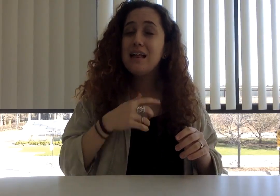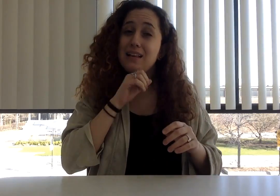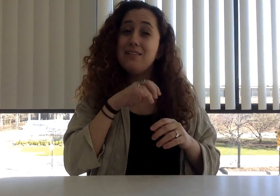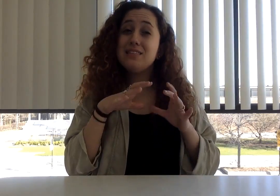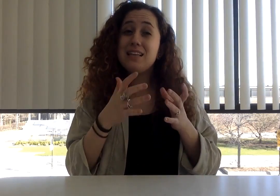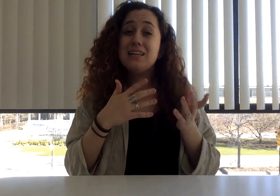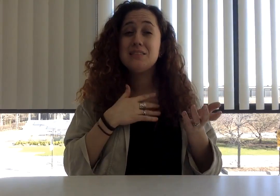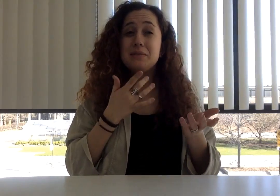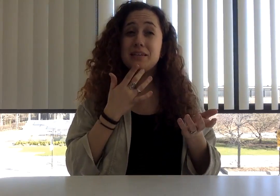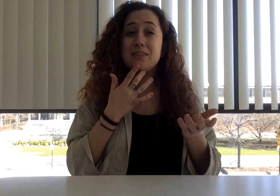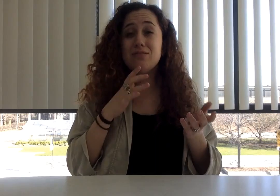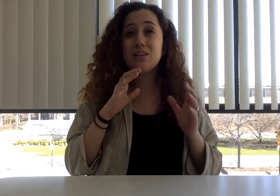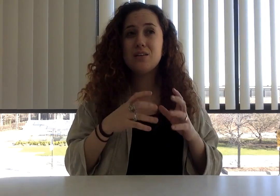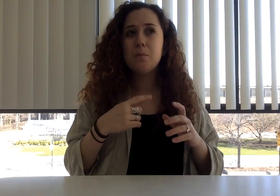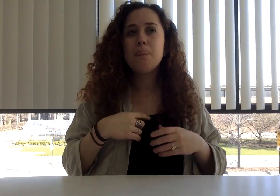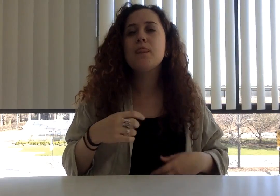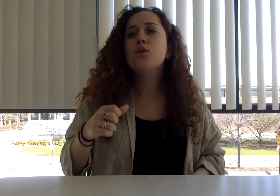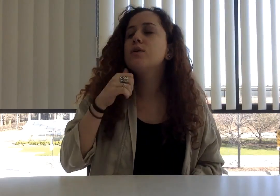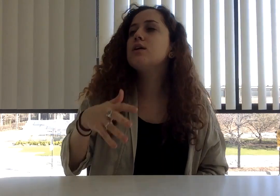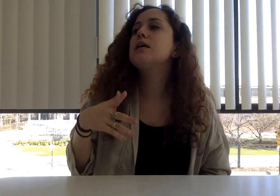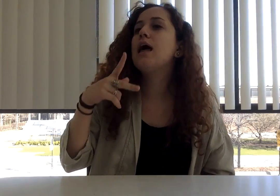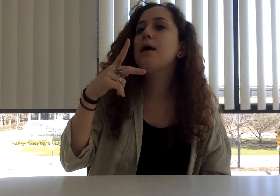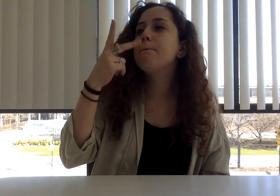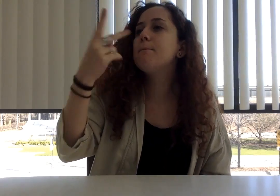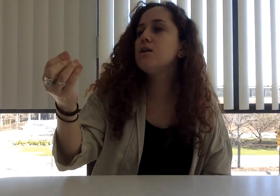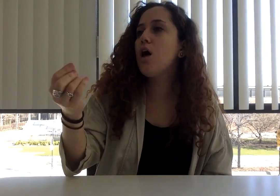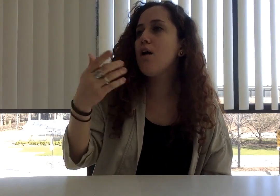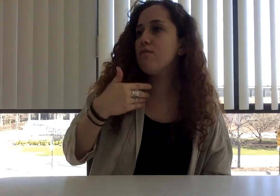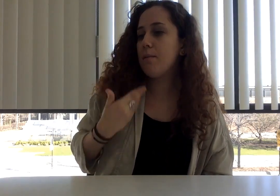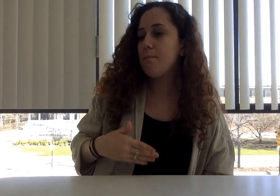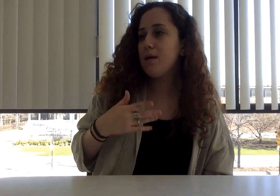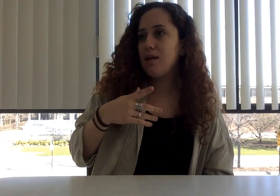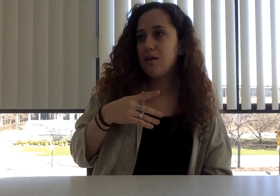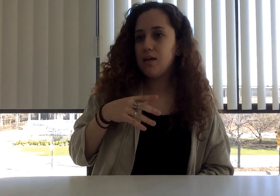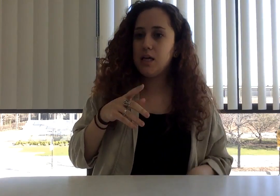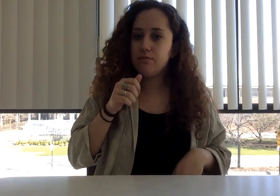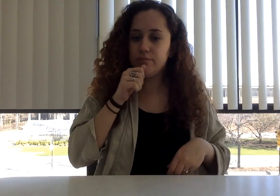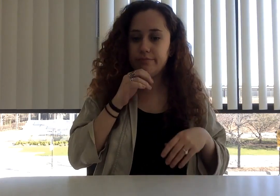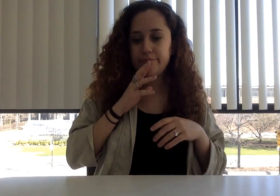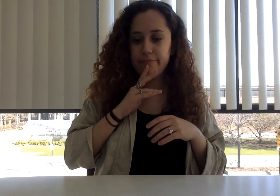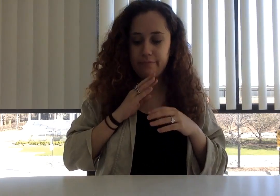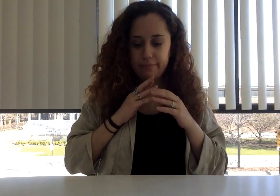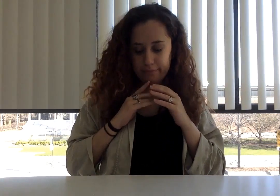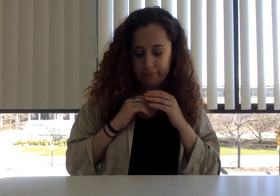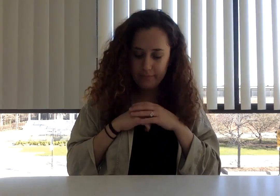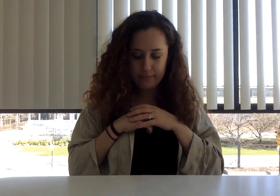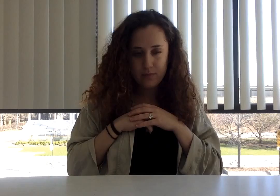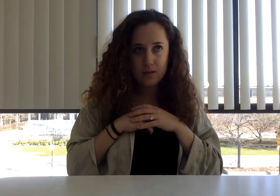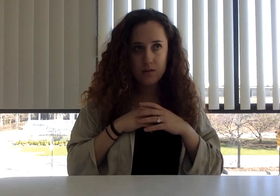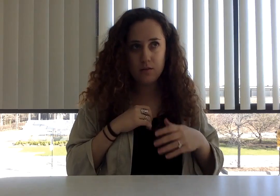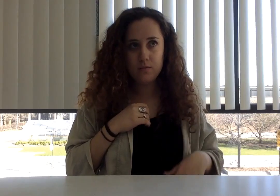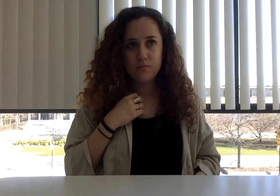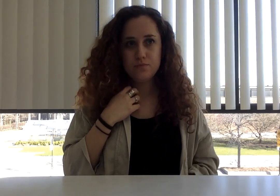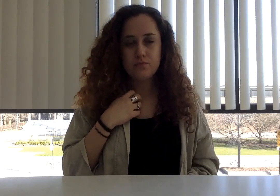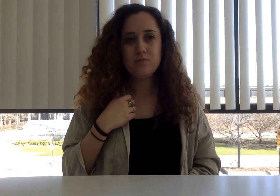You can't get pissed at me under your breath and then I'm trying to have a conversation to talk about this. It's- I think maybe Miss Woodruff just taught